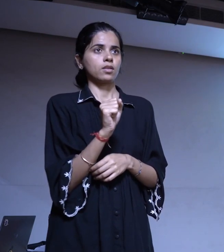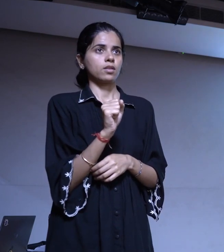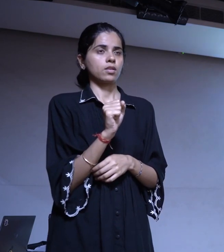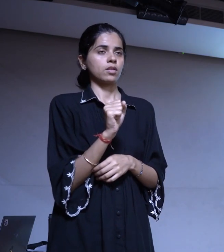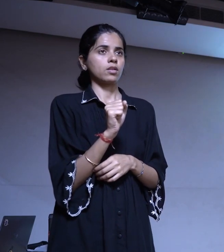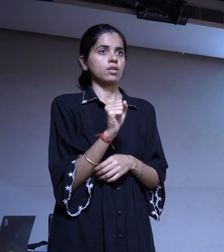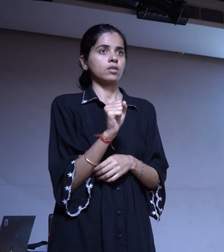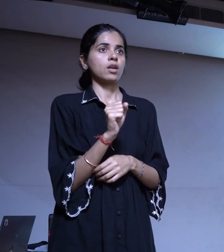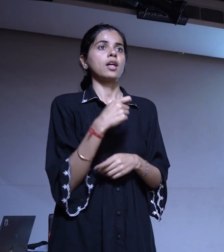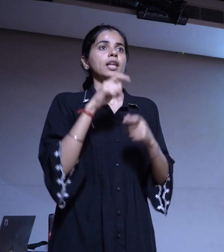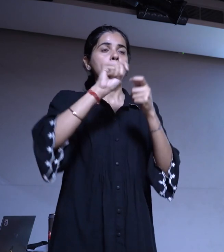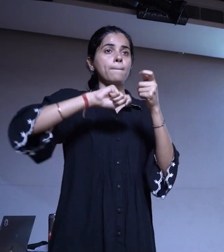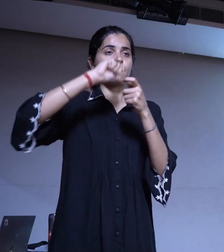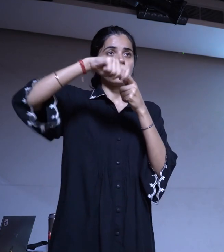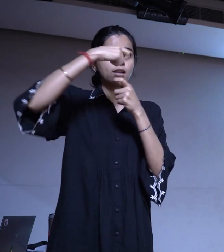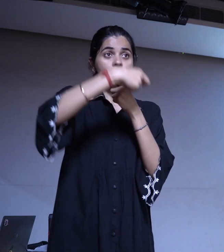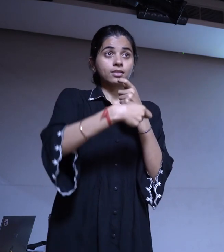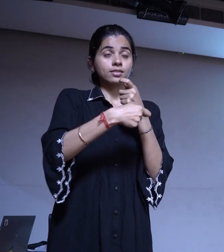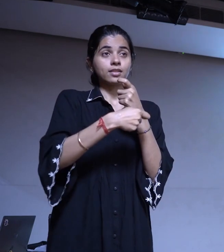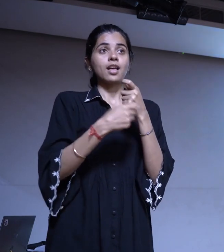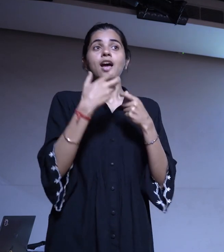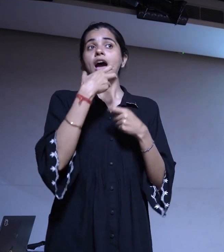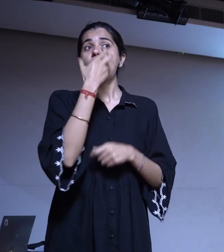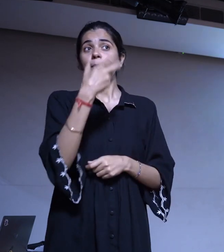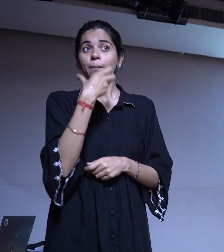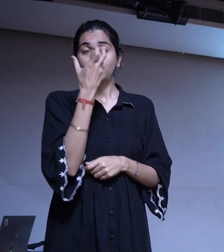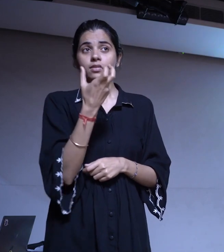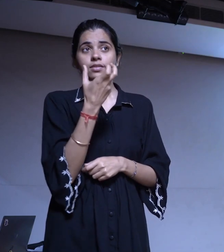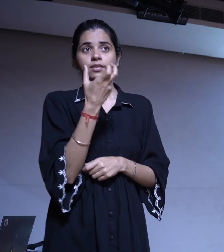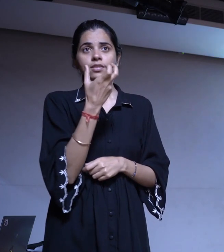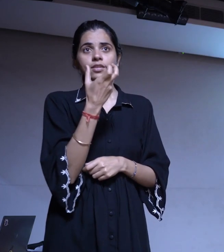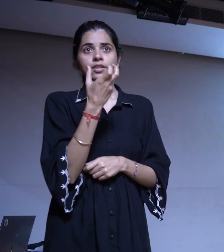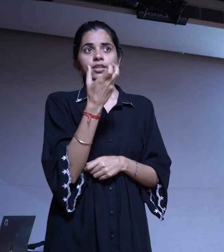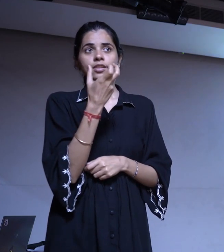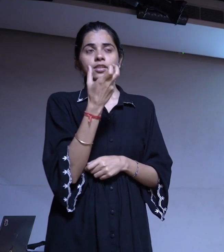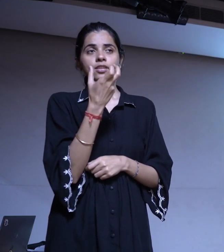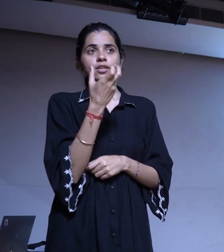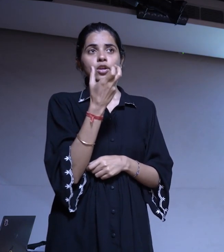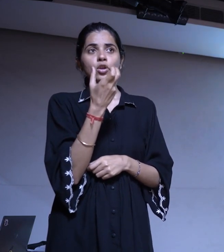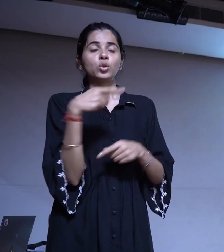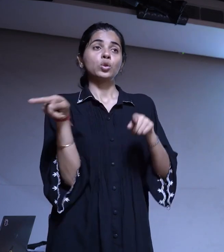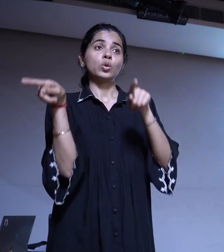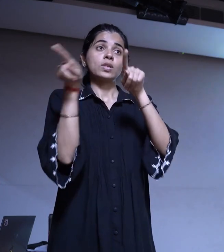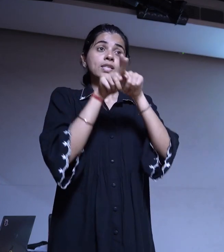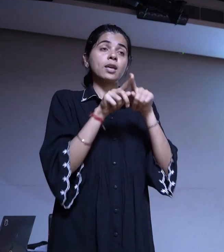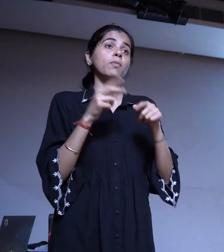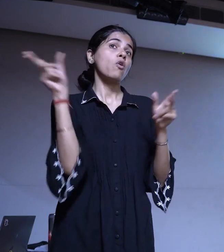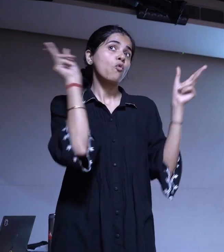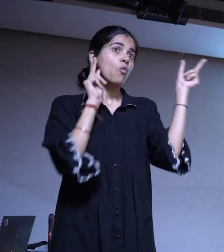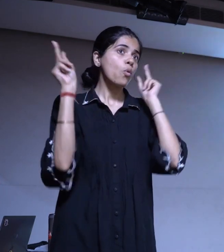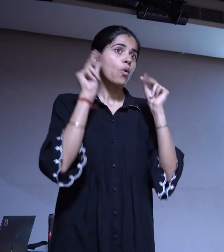orange banana apple so this must be a test for auditory